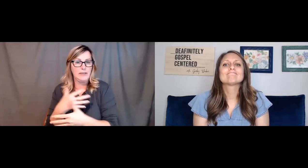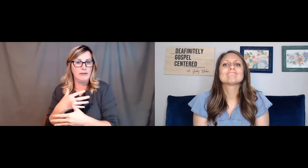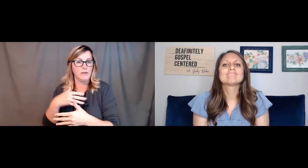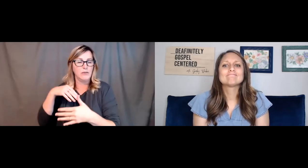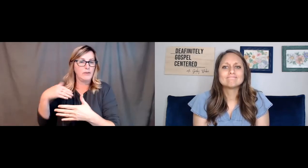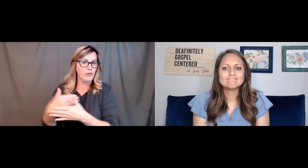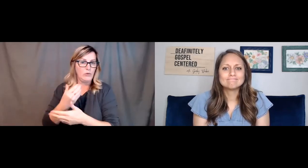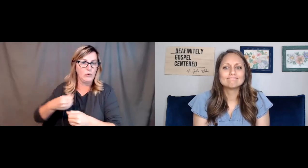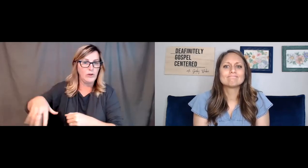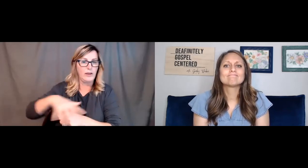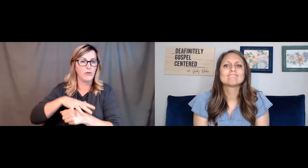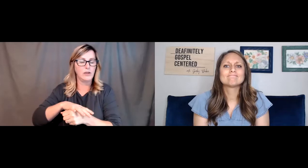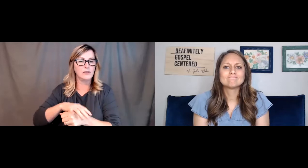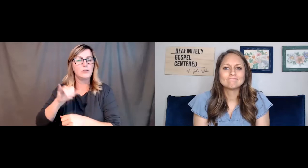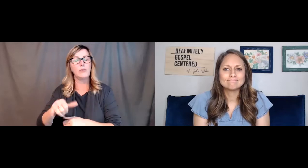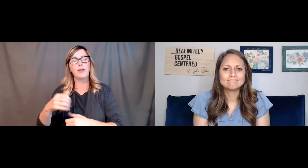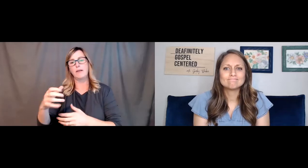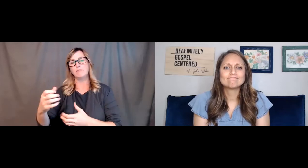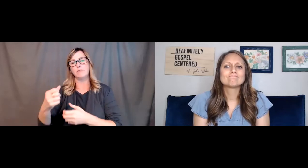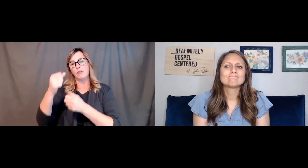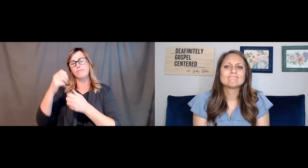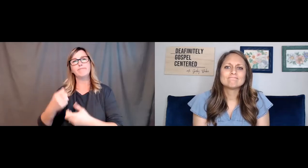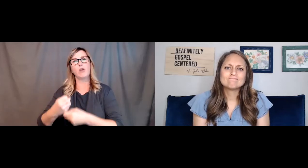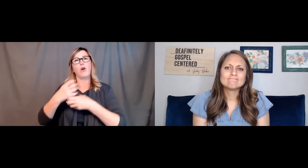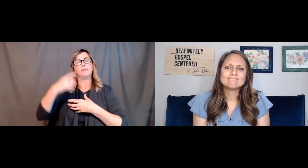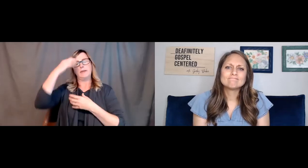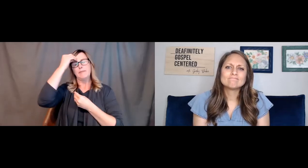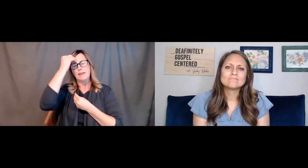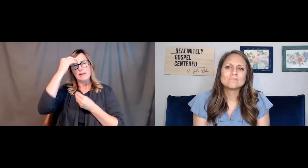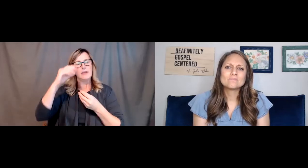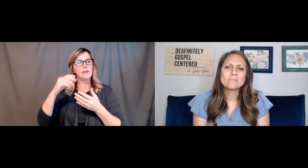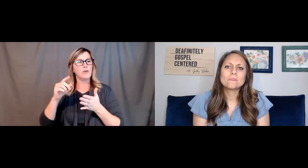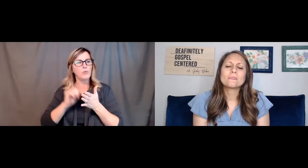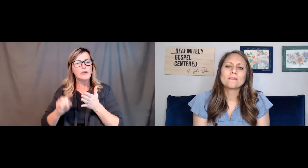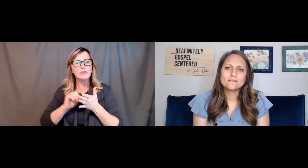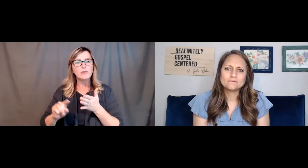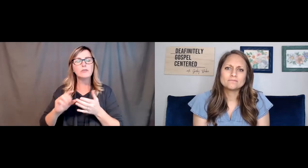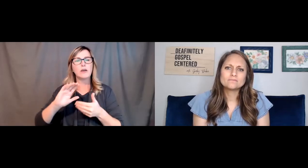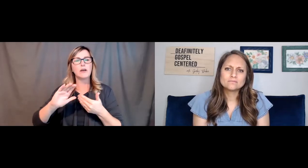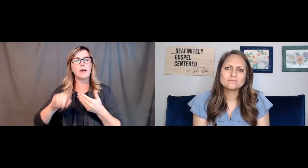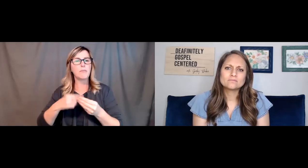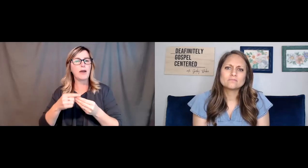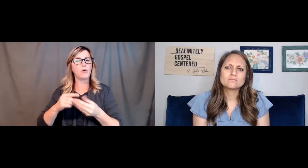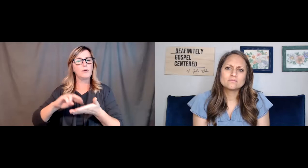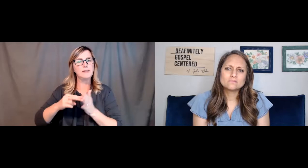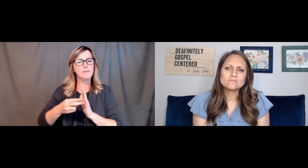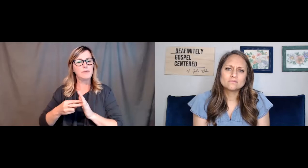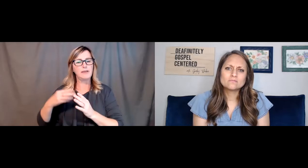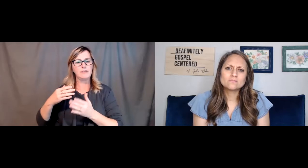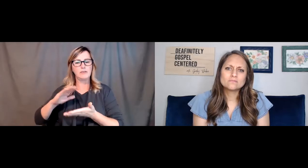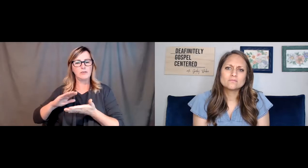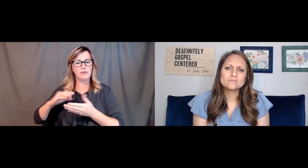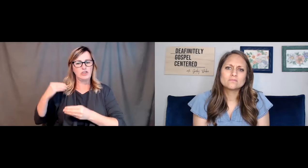not be fearful of the new land. But that started to make me think and do some